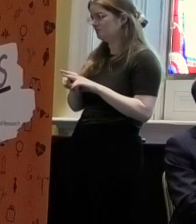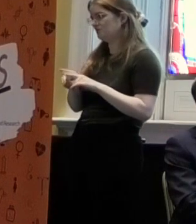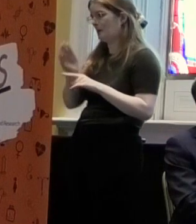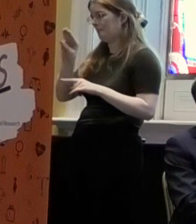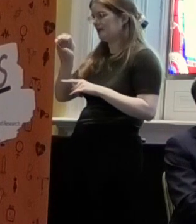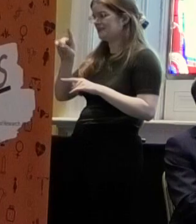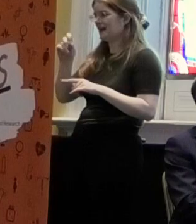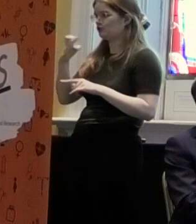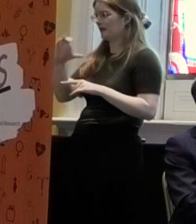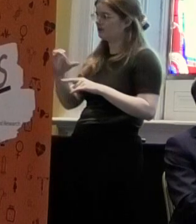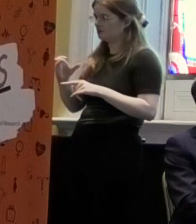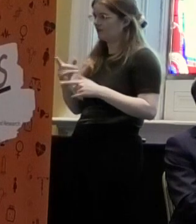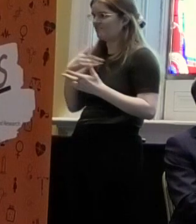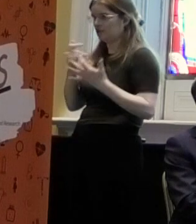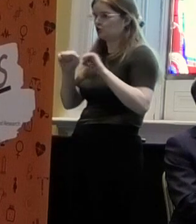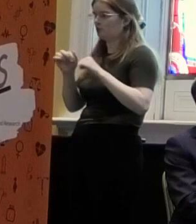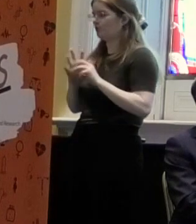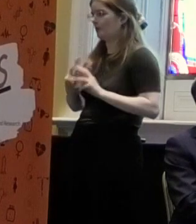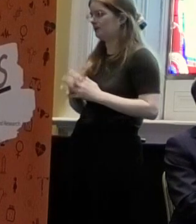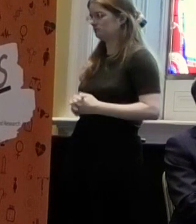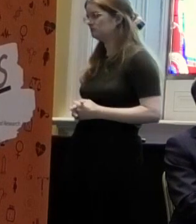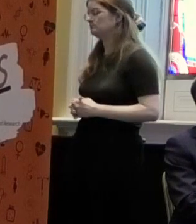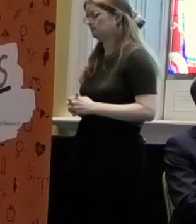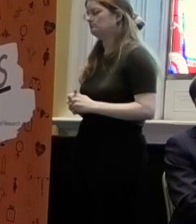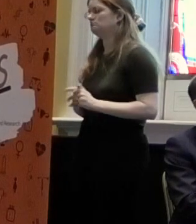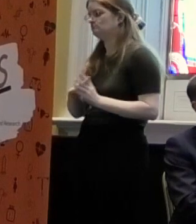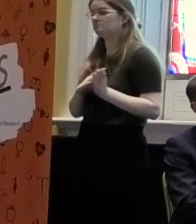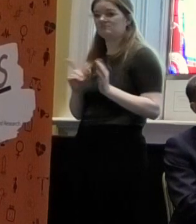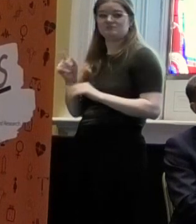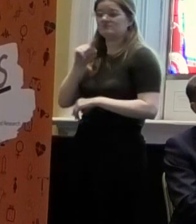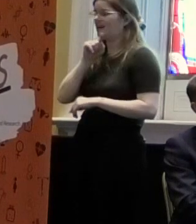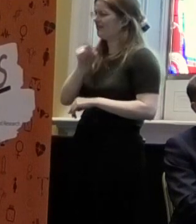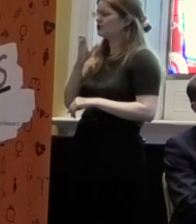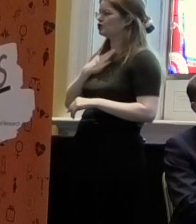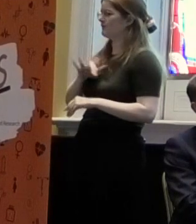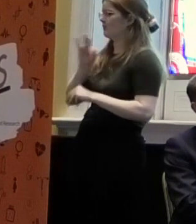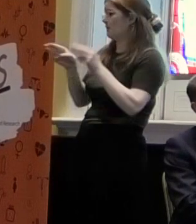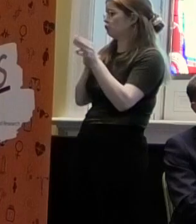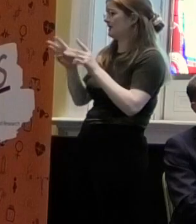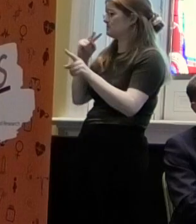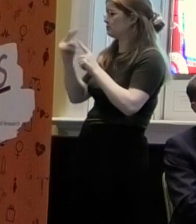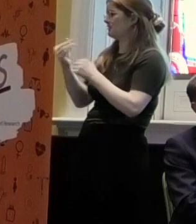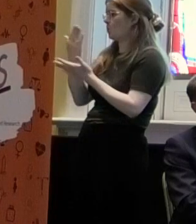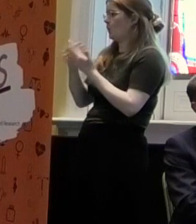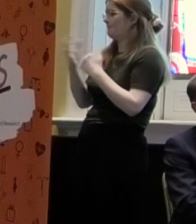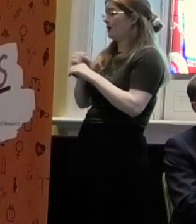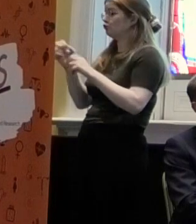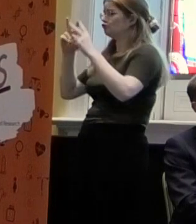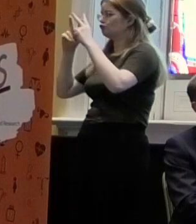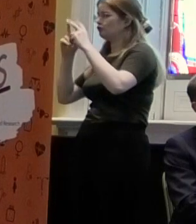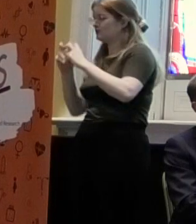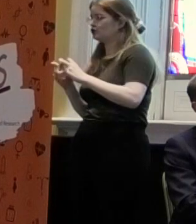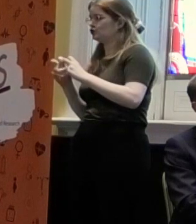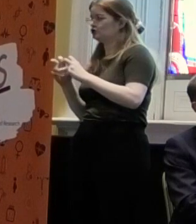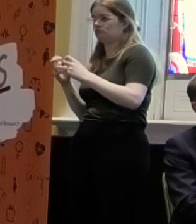more suitable for them to go into. Yeah, interesting. And that's from a practice perspective. What about from a research perspective